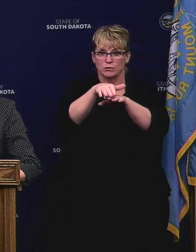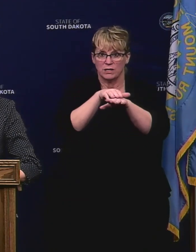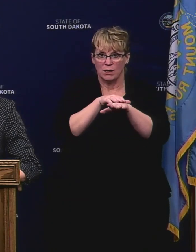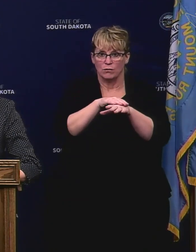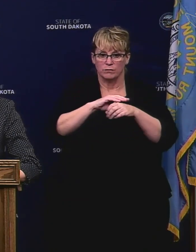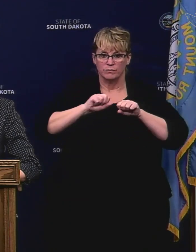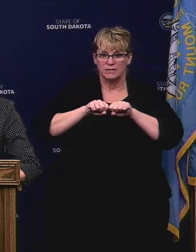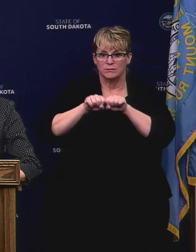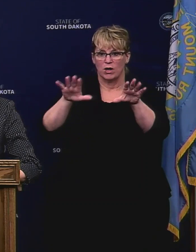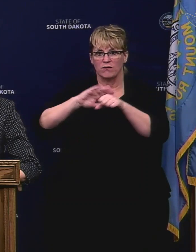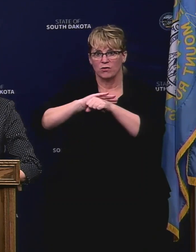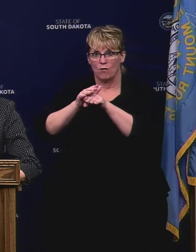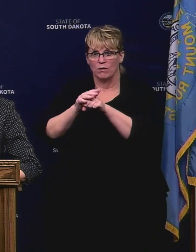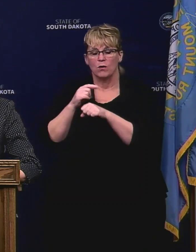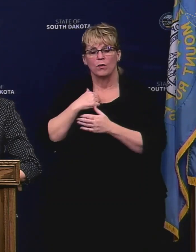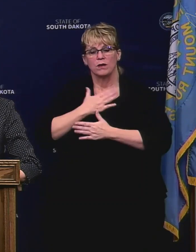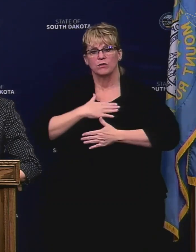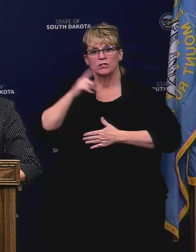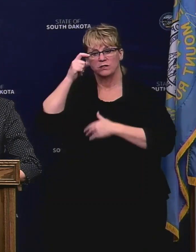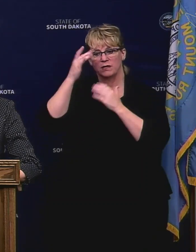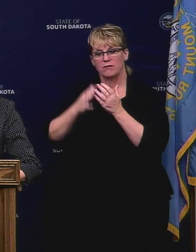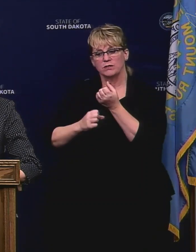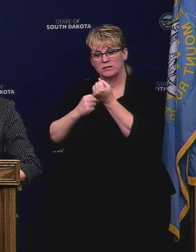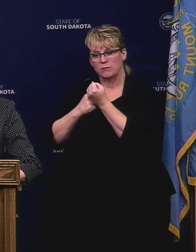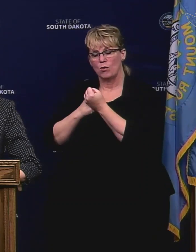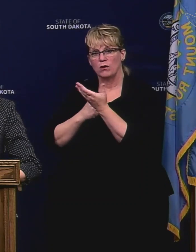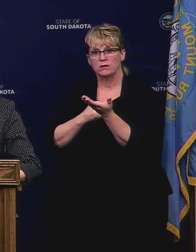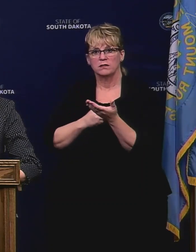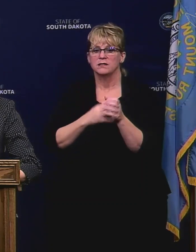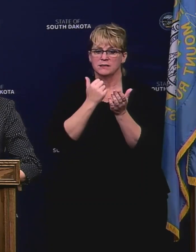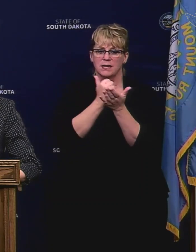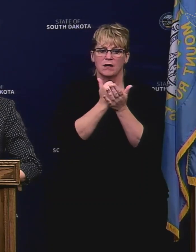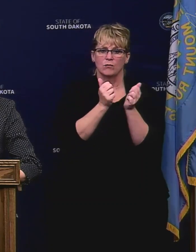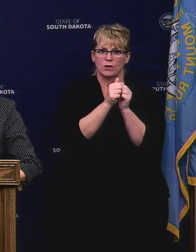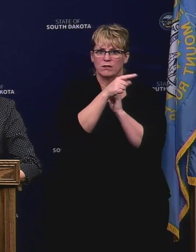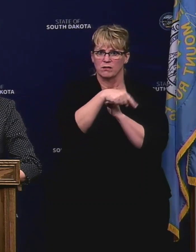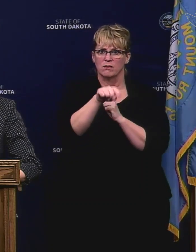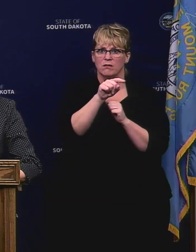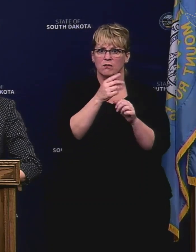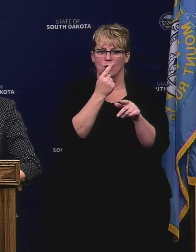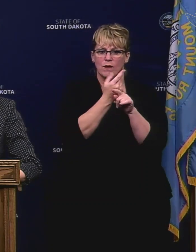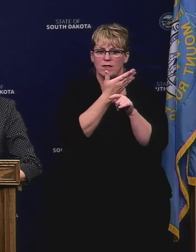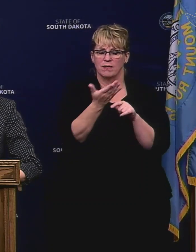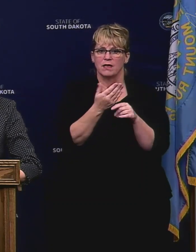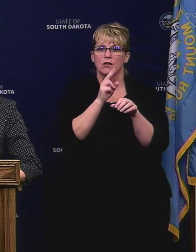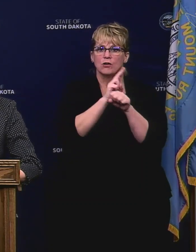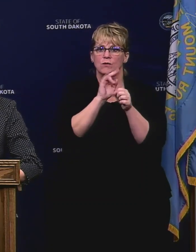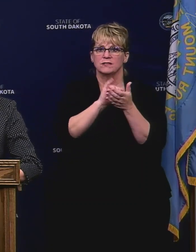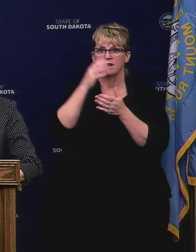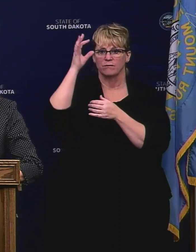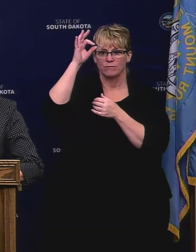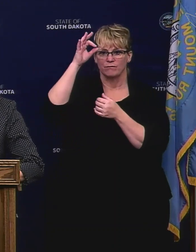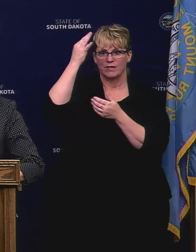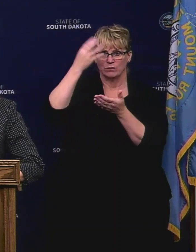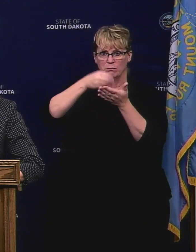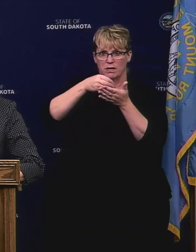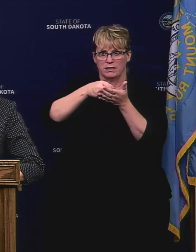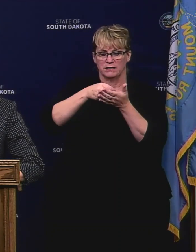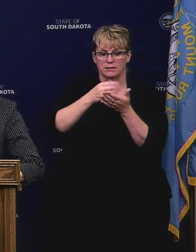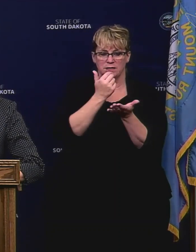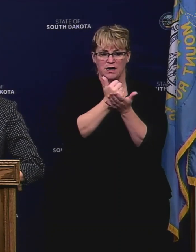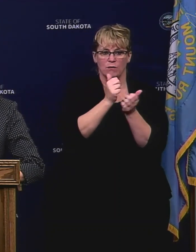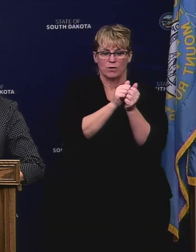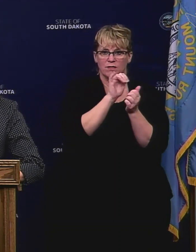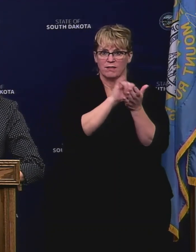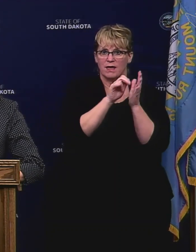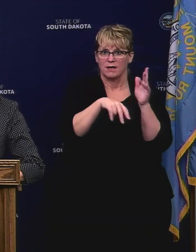much appreciate Governor Noem's support so that we can do the right thing by these people, use those federal funds to help support this kind of testing